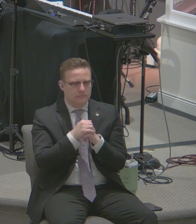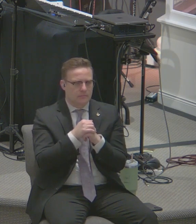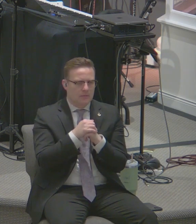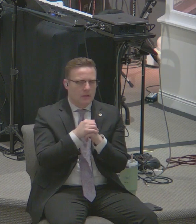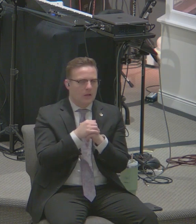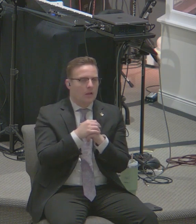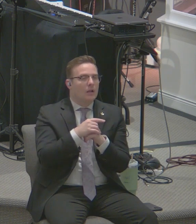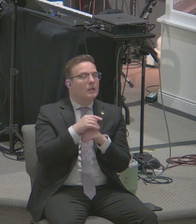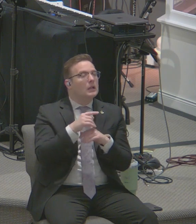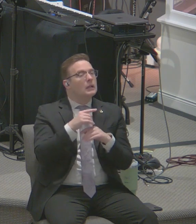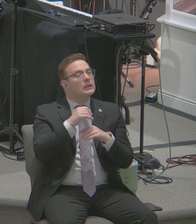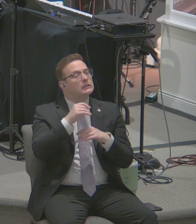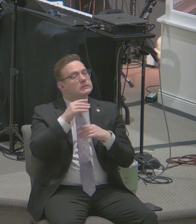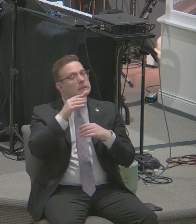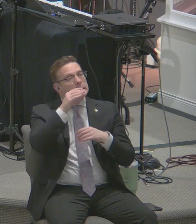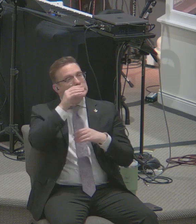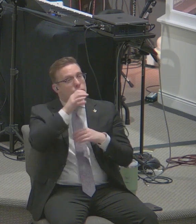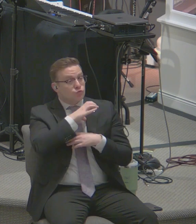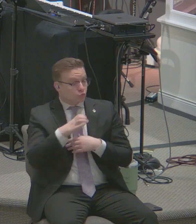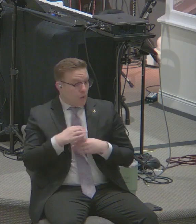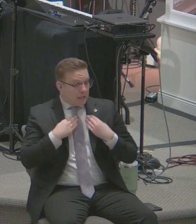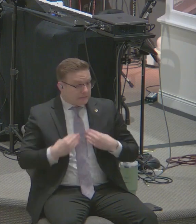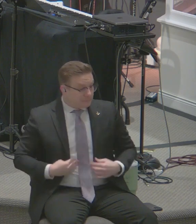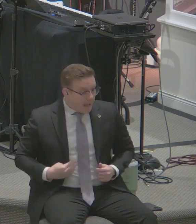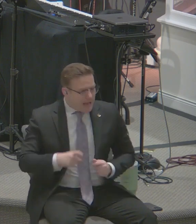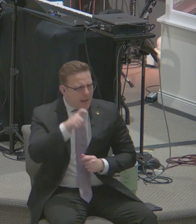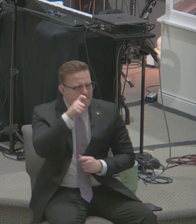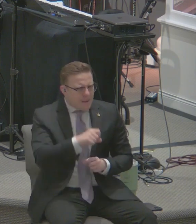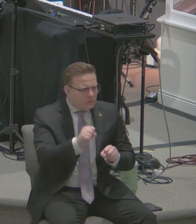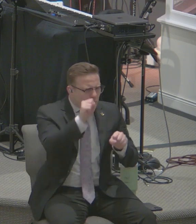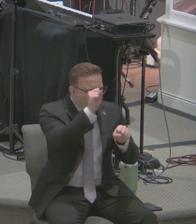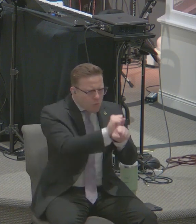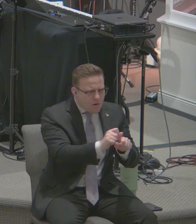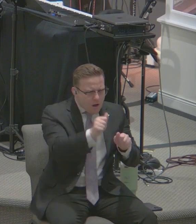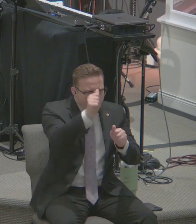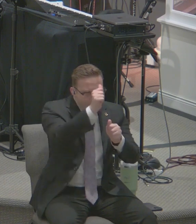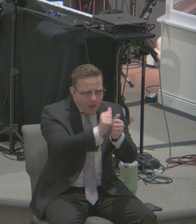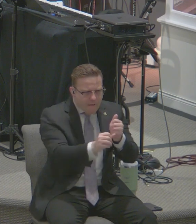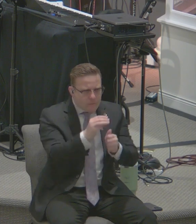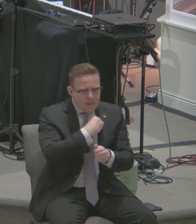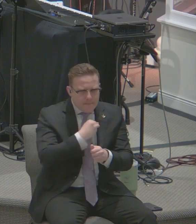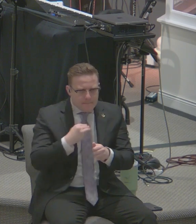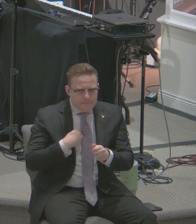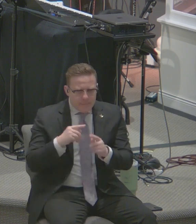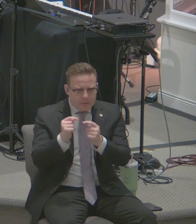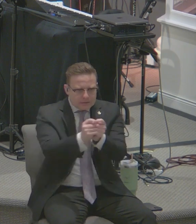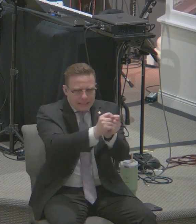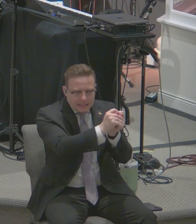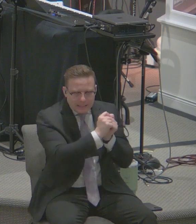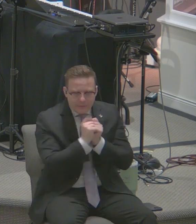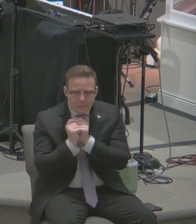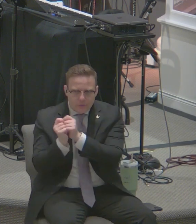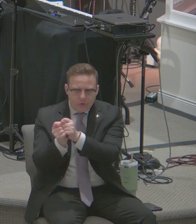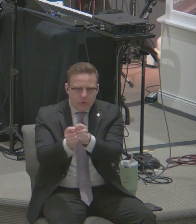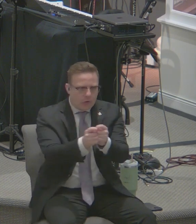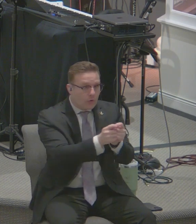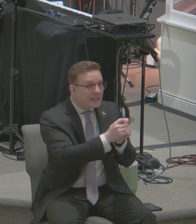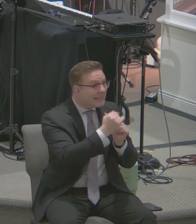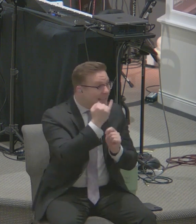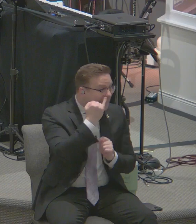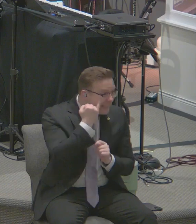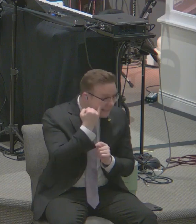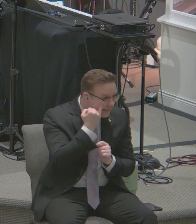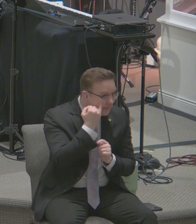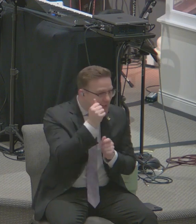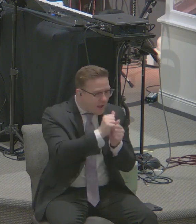The body of Christ has got to work every member in its part. If the body,